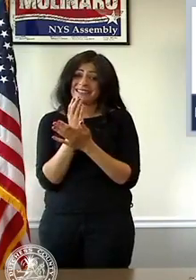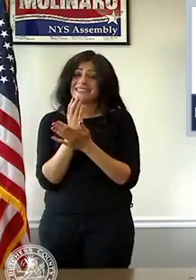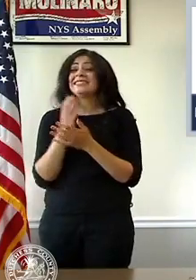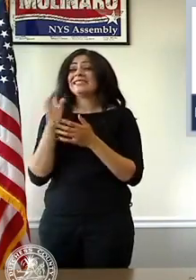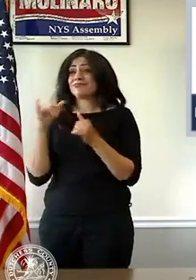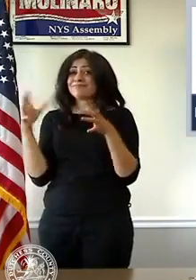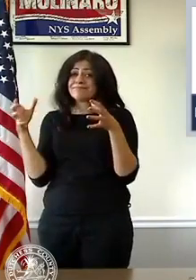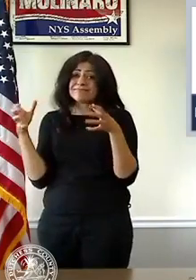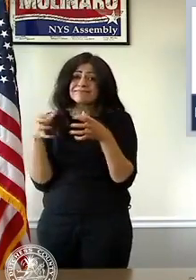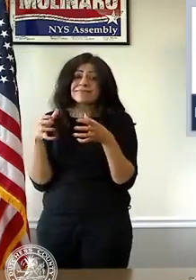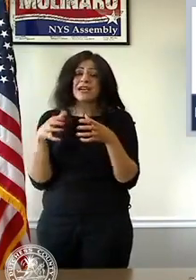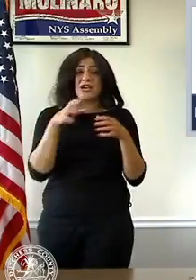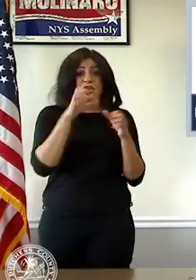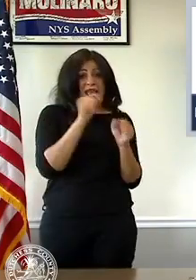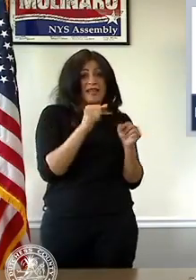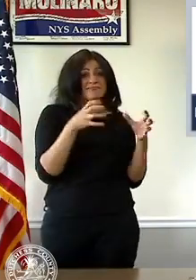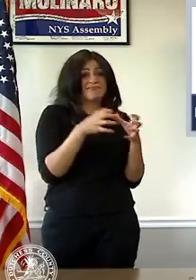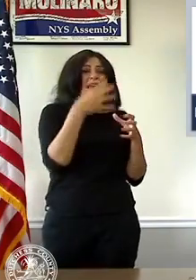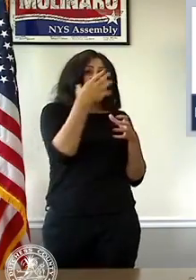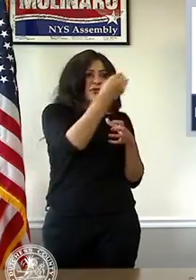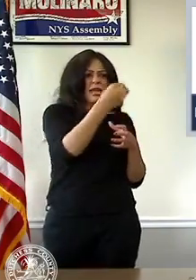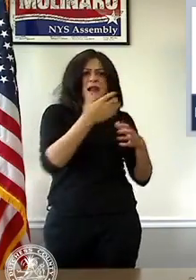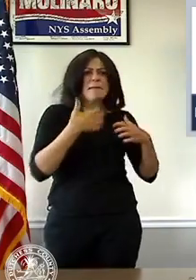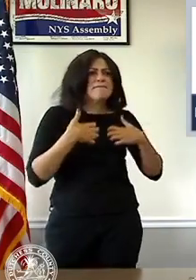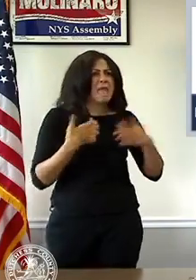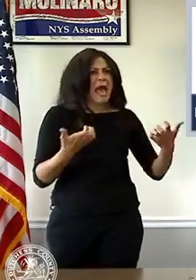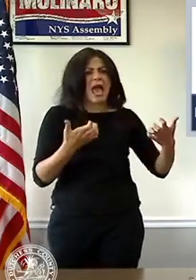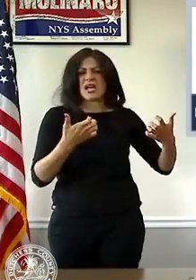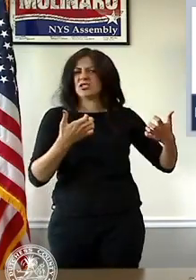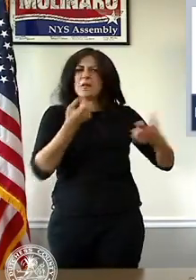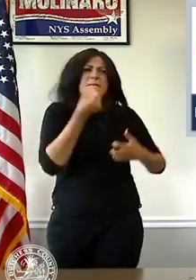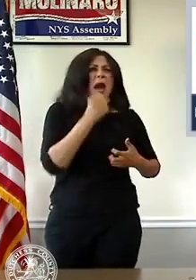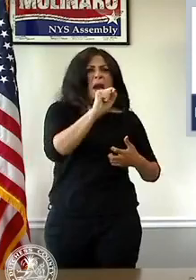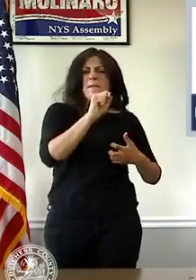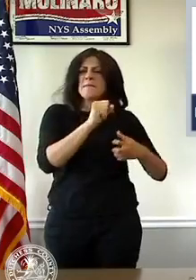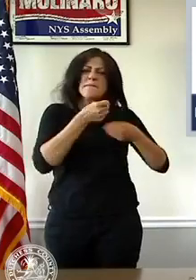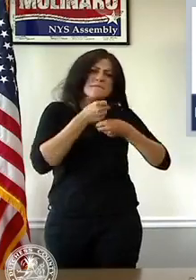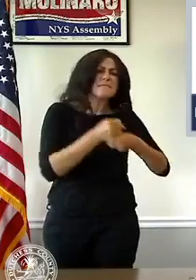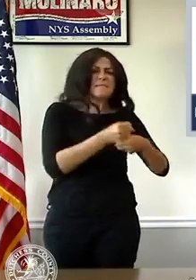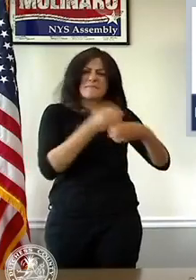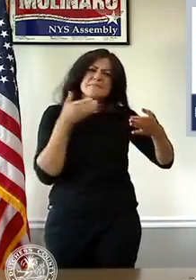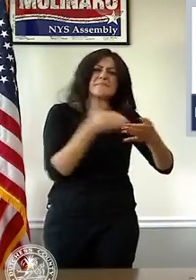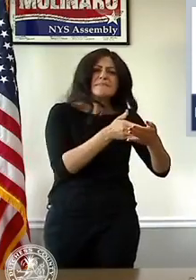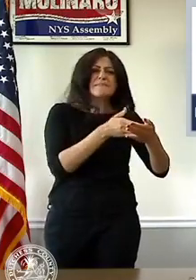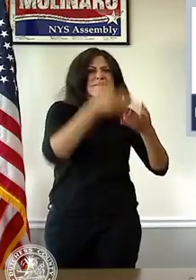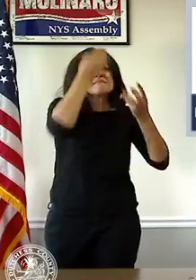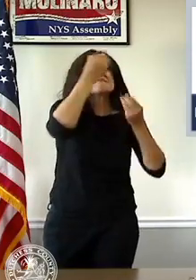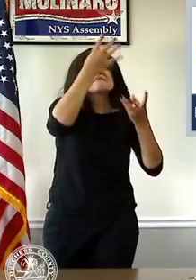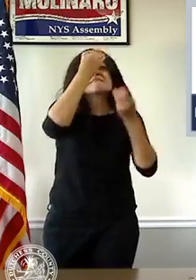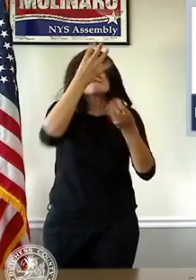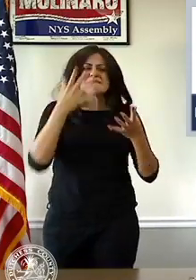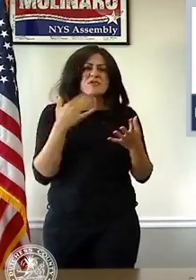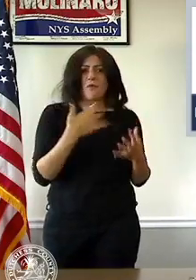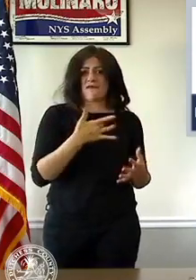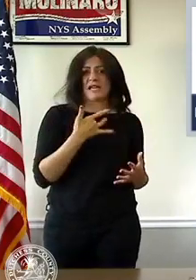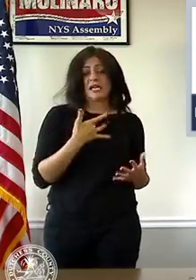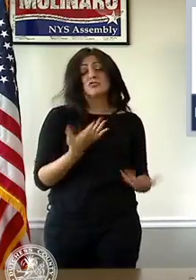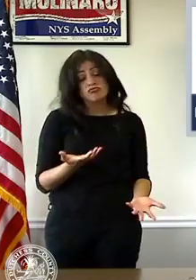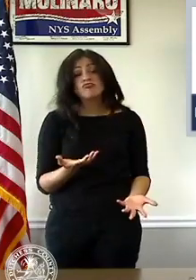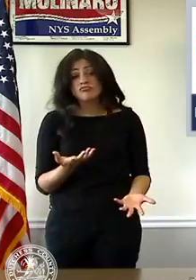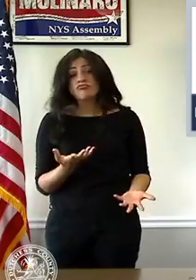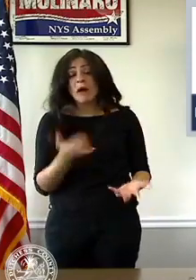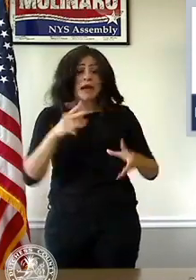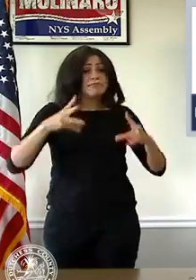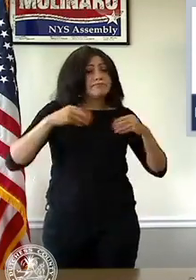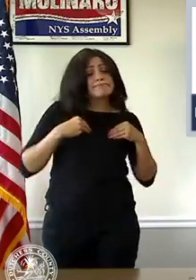law. To be able to exercise civil disobedience, your right to protest, which I absolutely